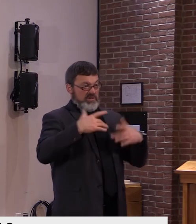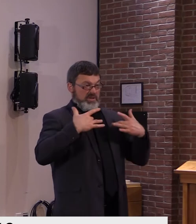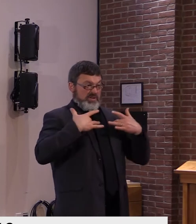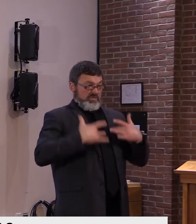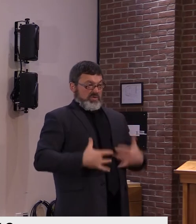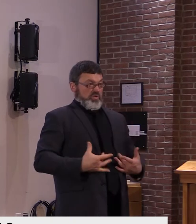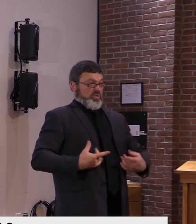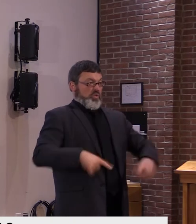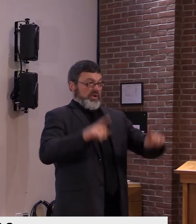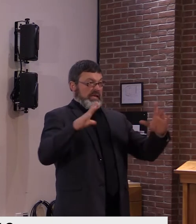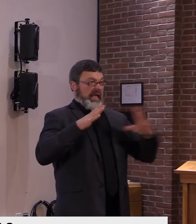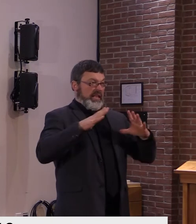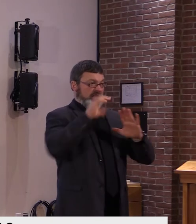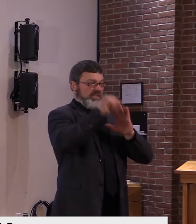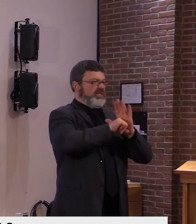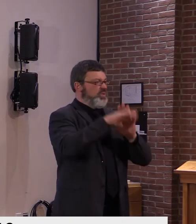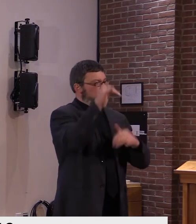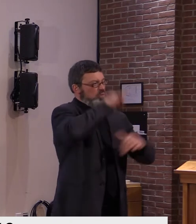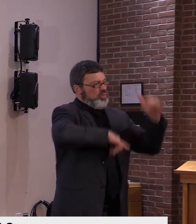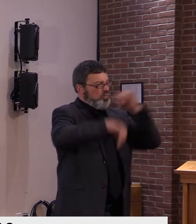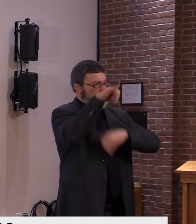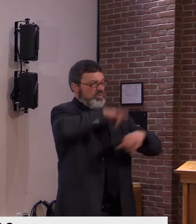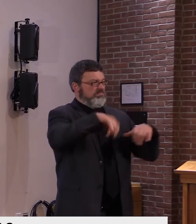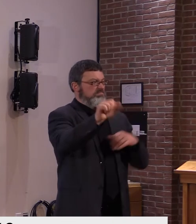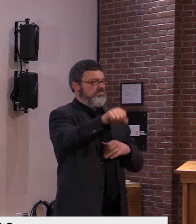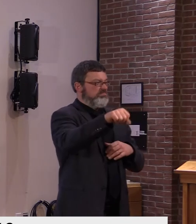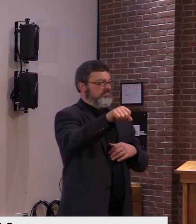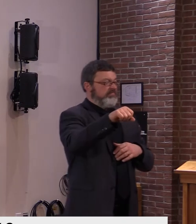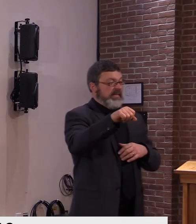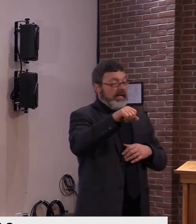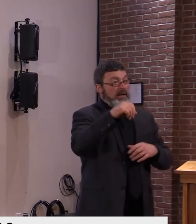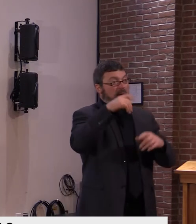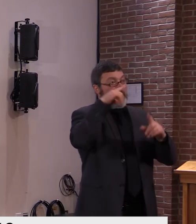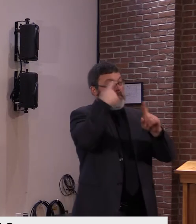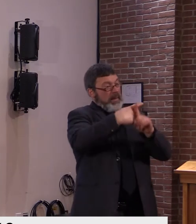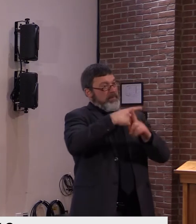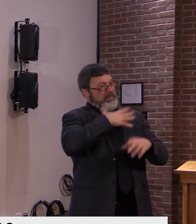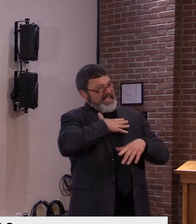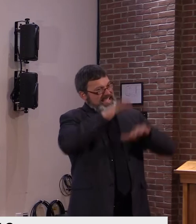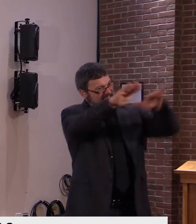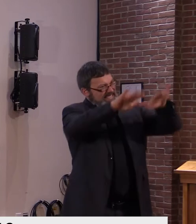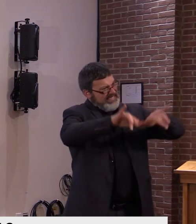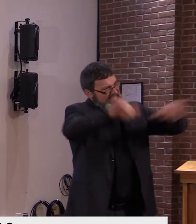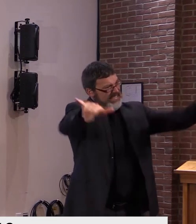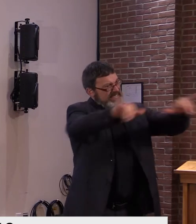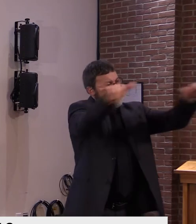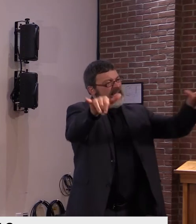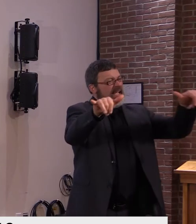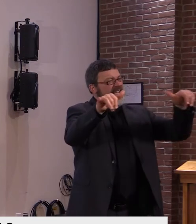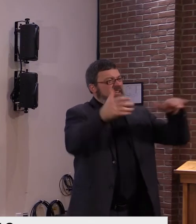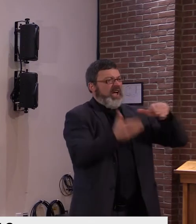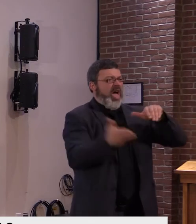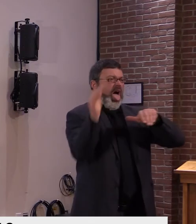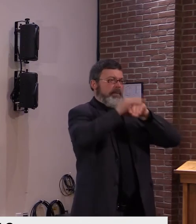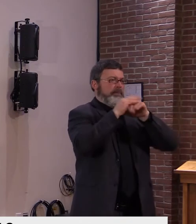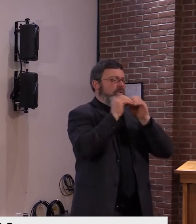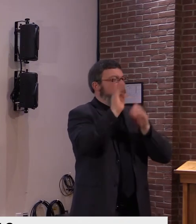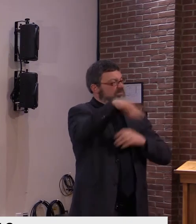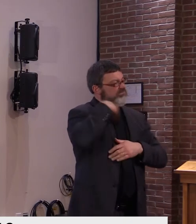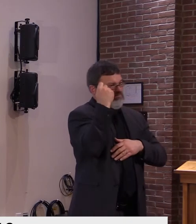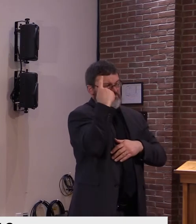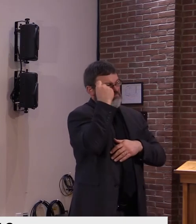it is on our minds. I believe we have, and we can get you some information on that. I don't know if Secretary